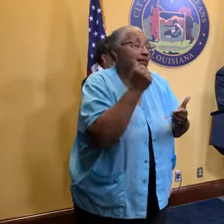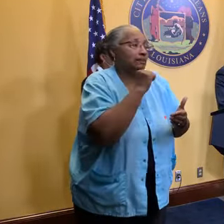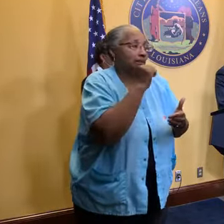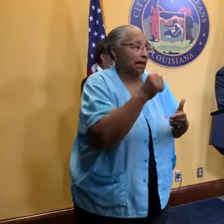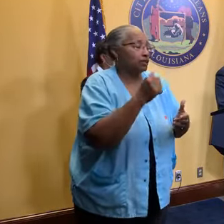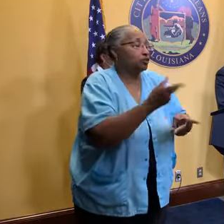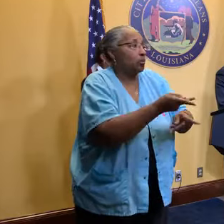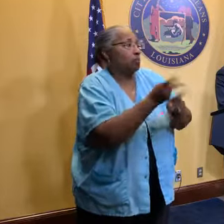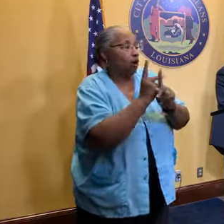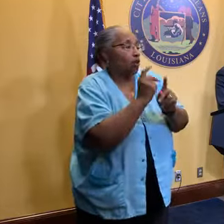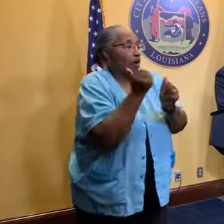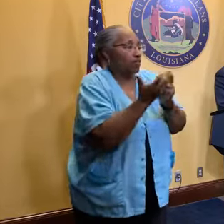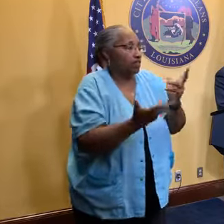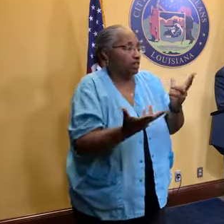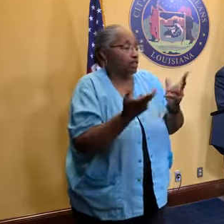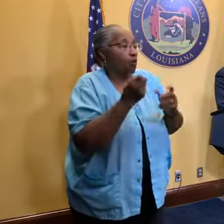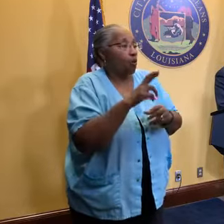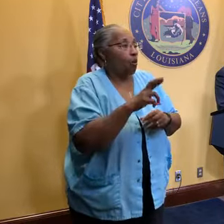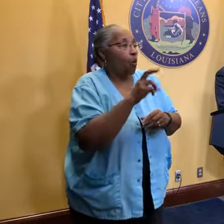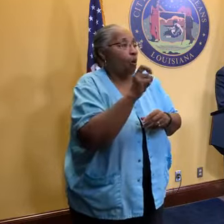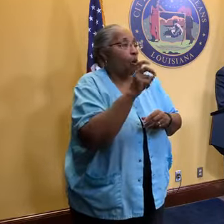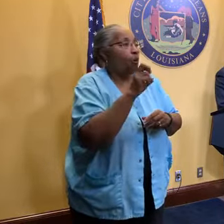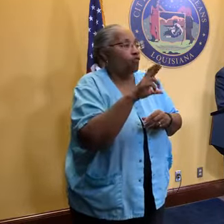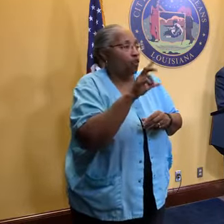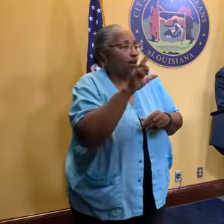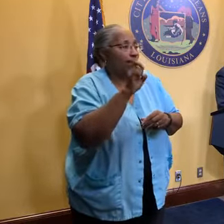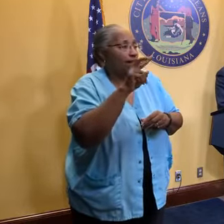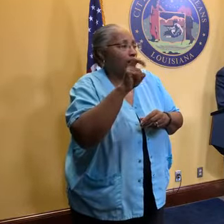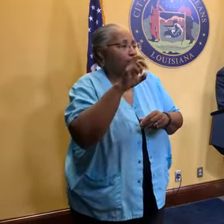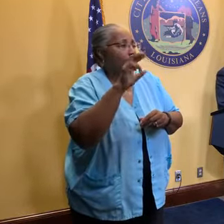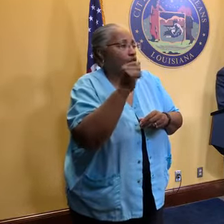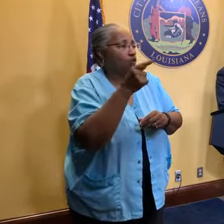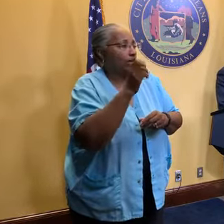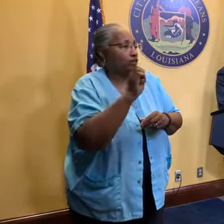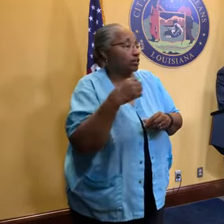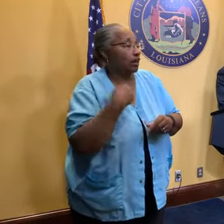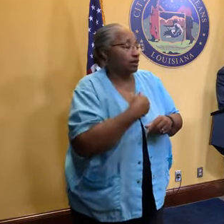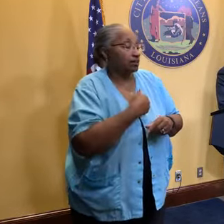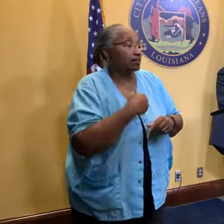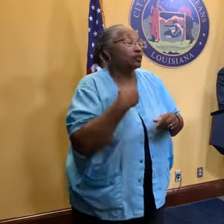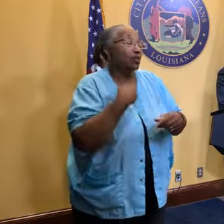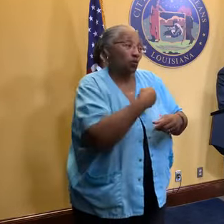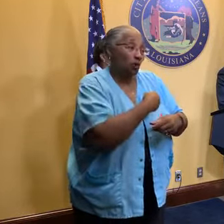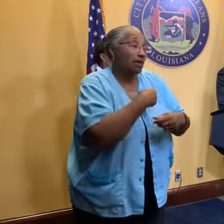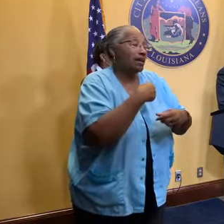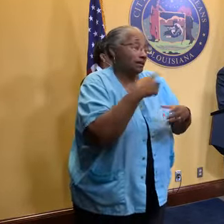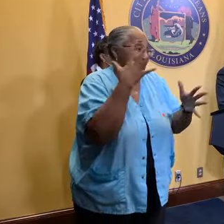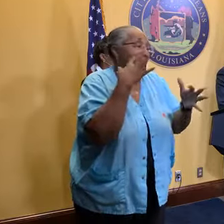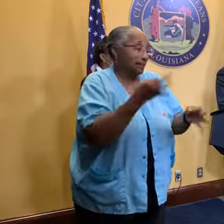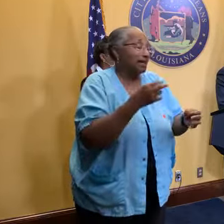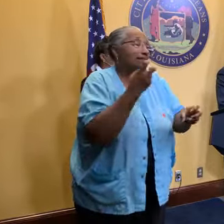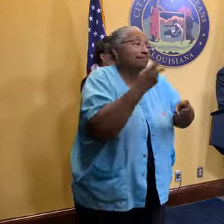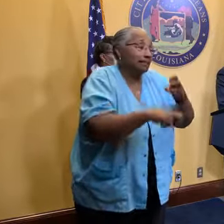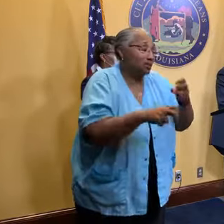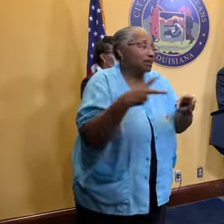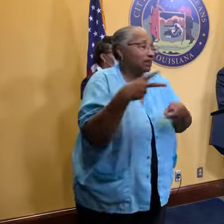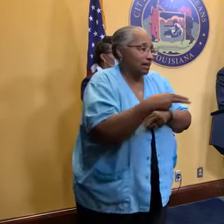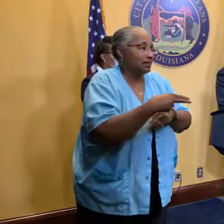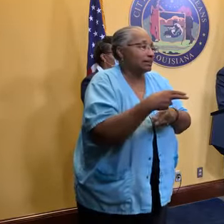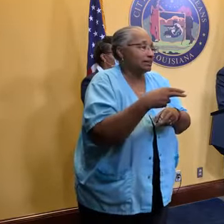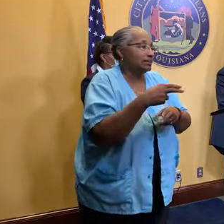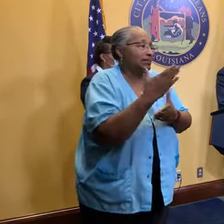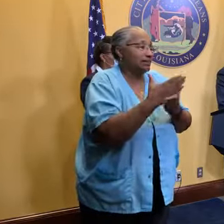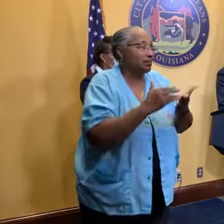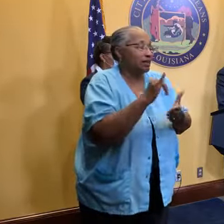important for us not to leverage or over-leverage ourselves, so we made tough decisions and tough cuts. And we understand some of those cuts come with